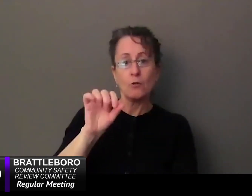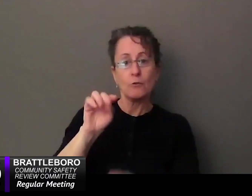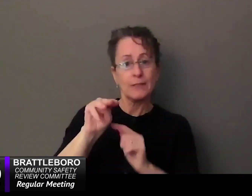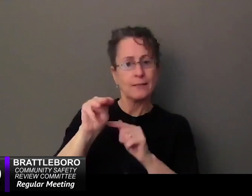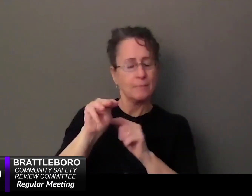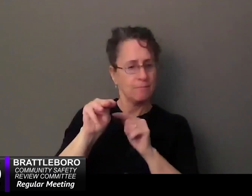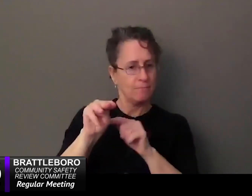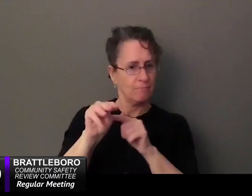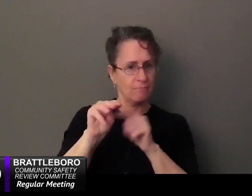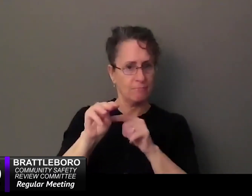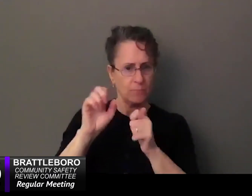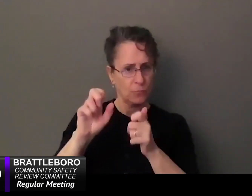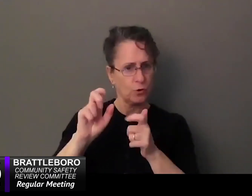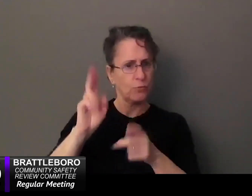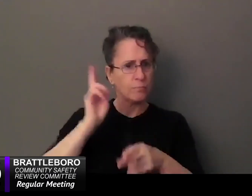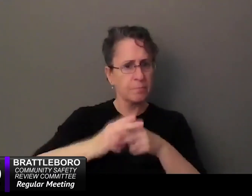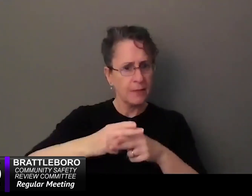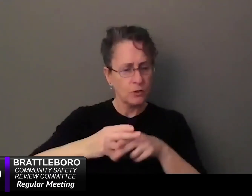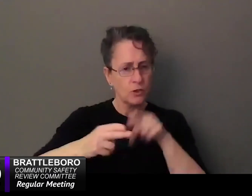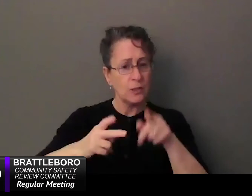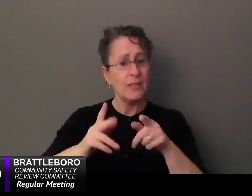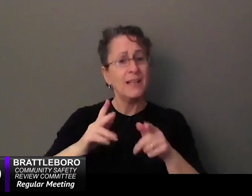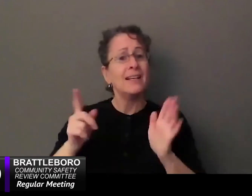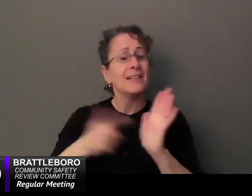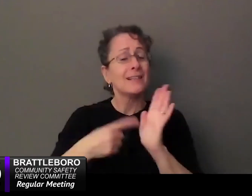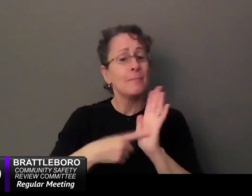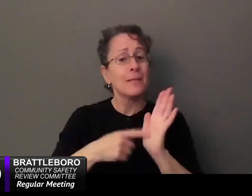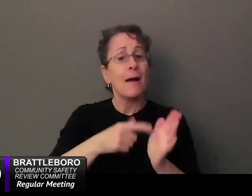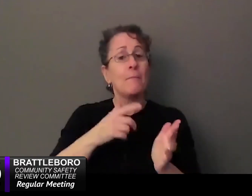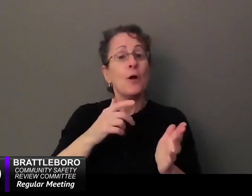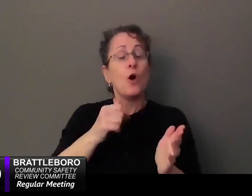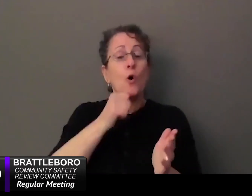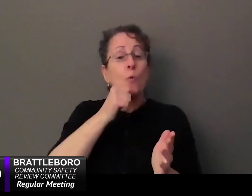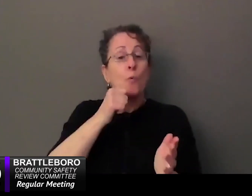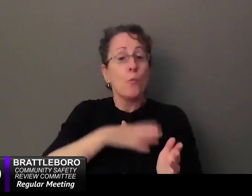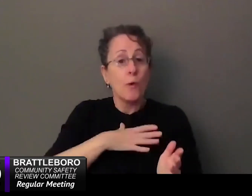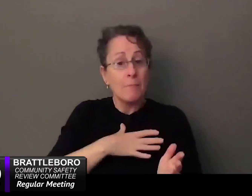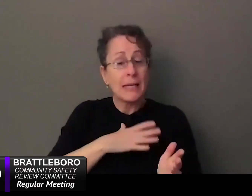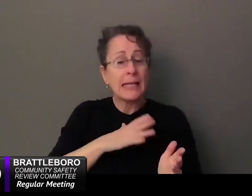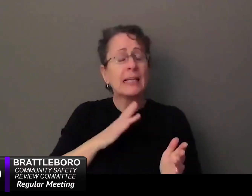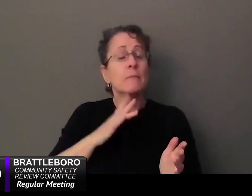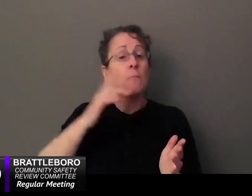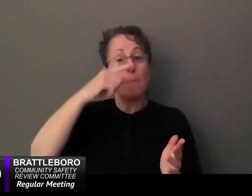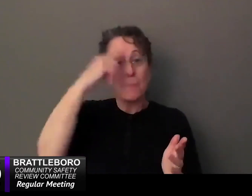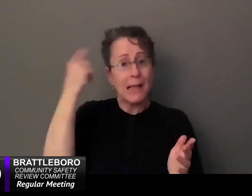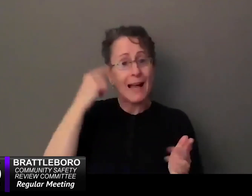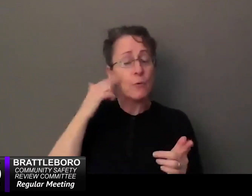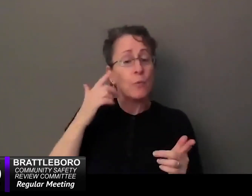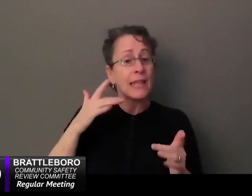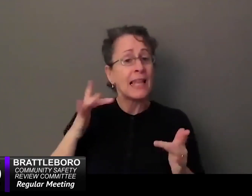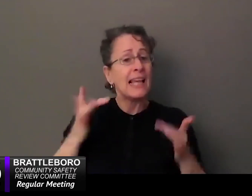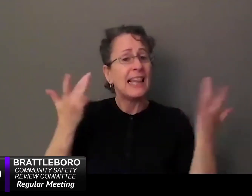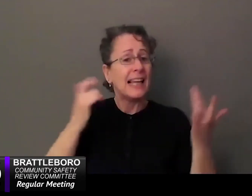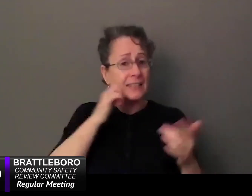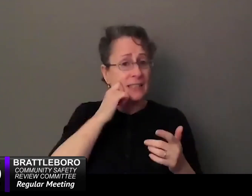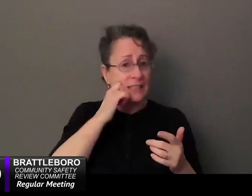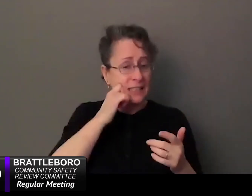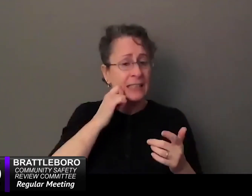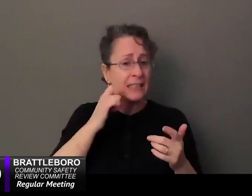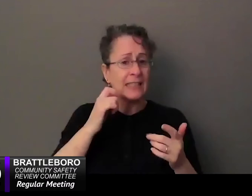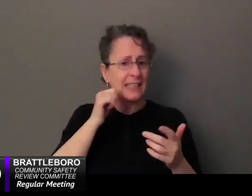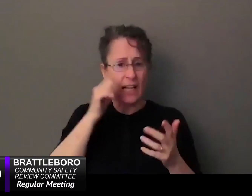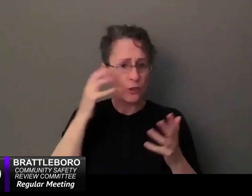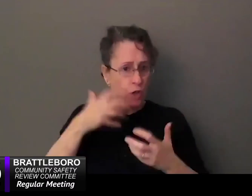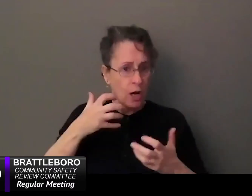Black women are the ones with the voice. So I make it clear that I am a lighter-skinned Black woman. I